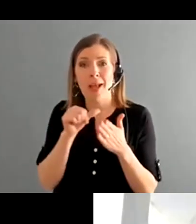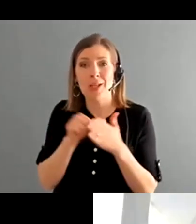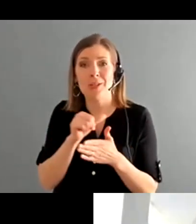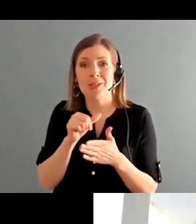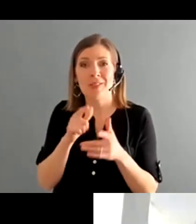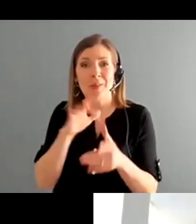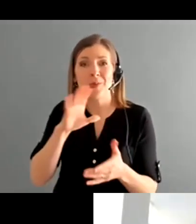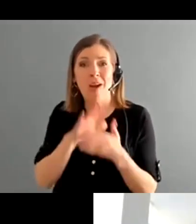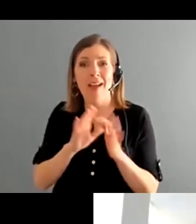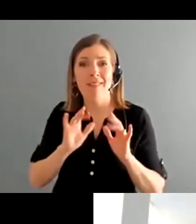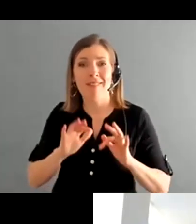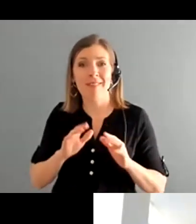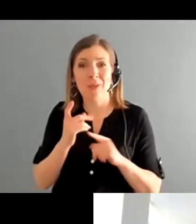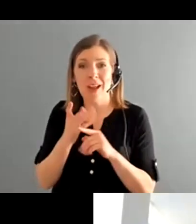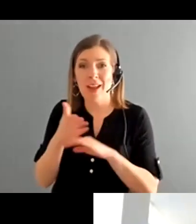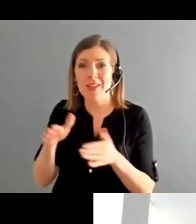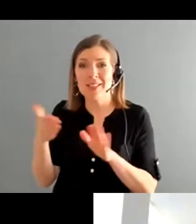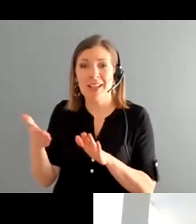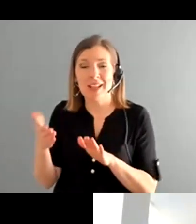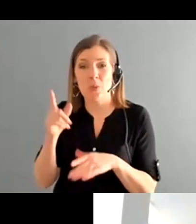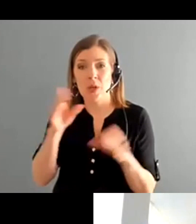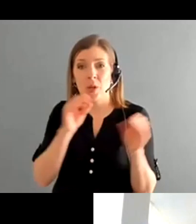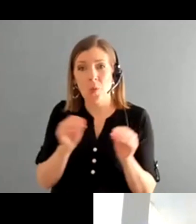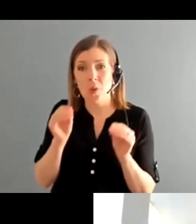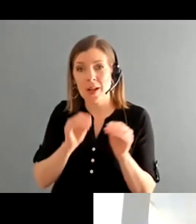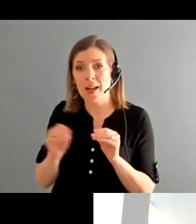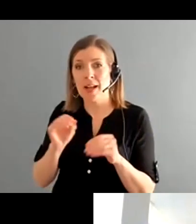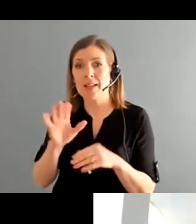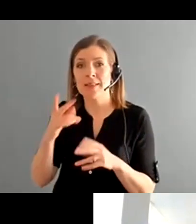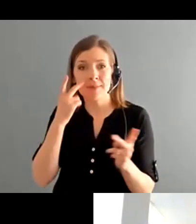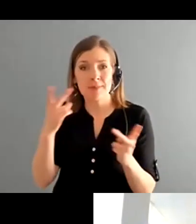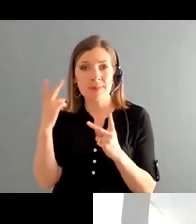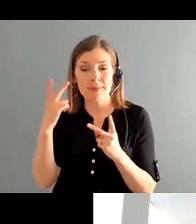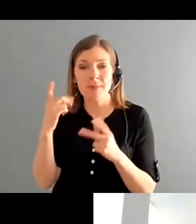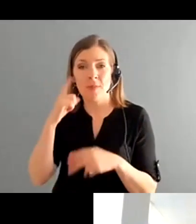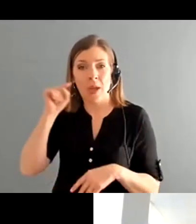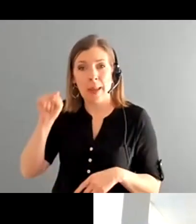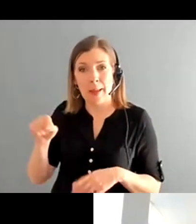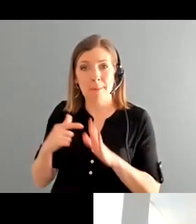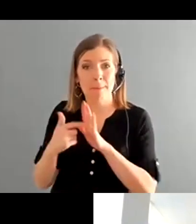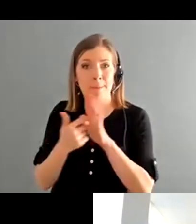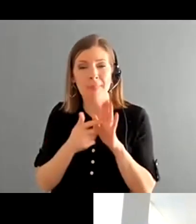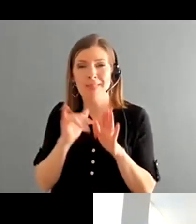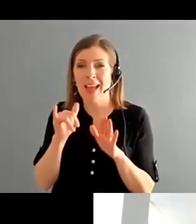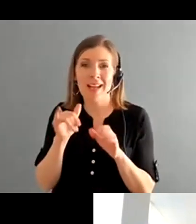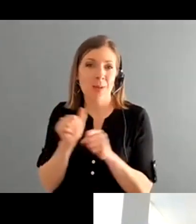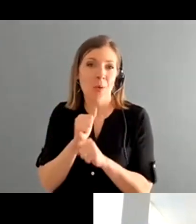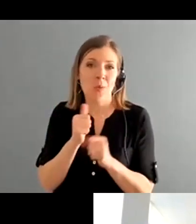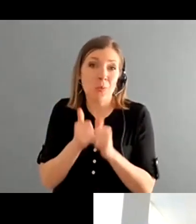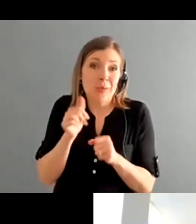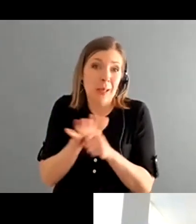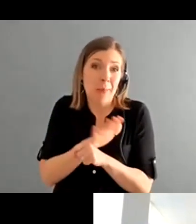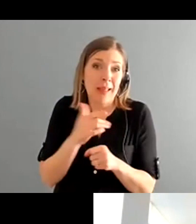wife shortly after his death, when she organizes a memorial exhibition for him, is the most complete biography we